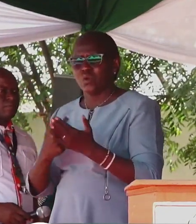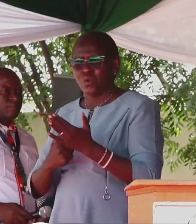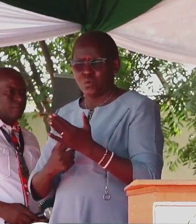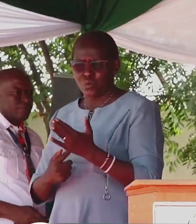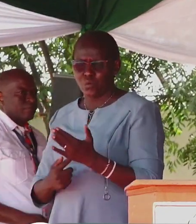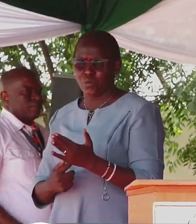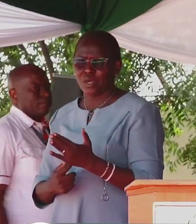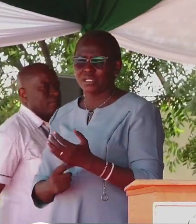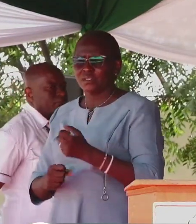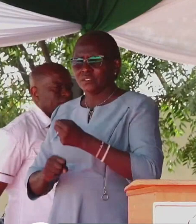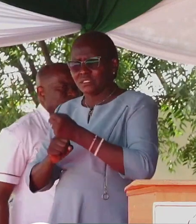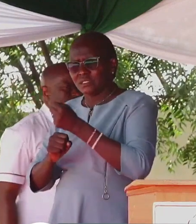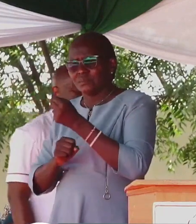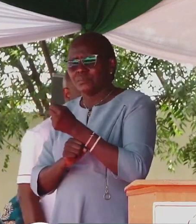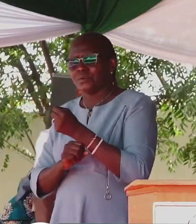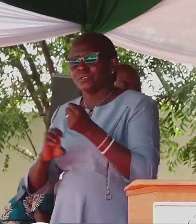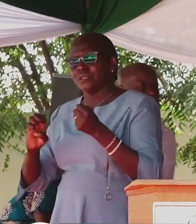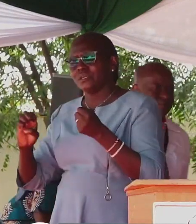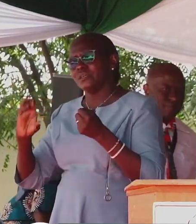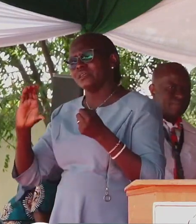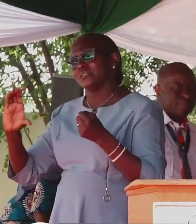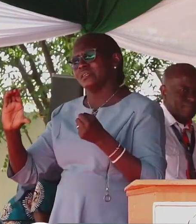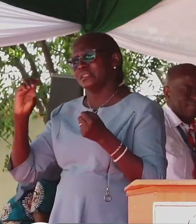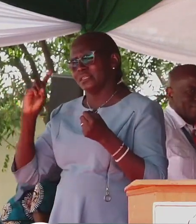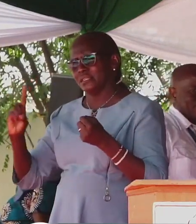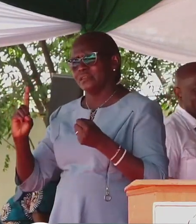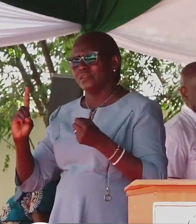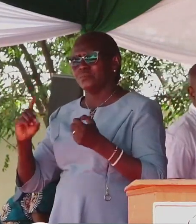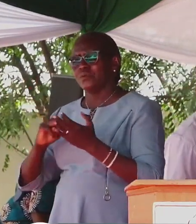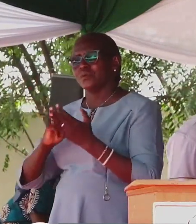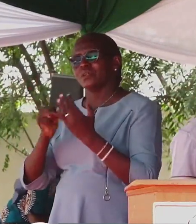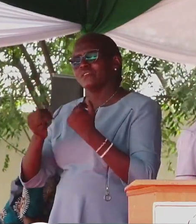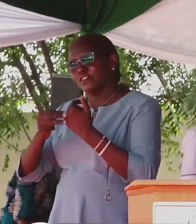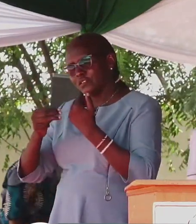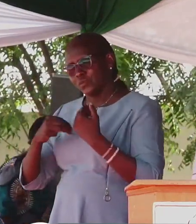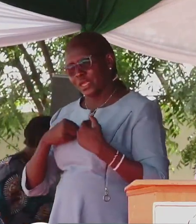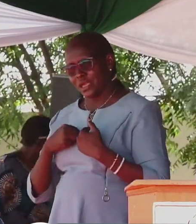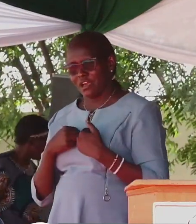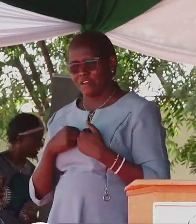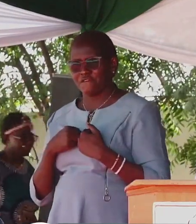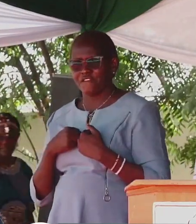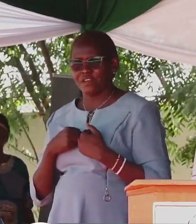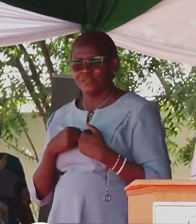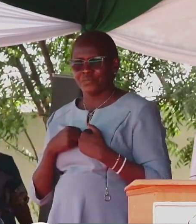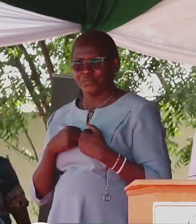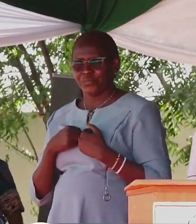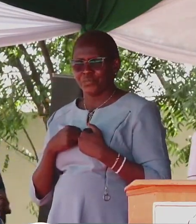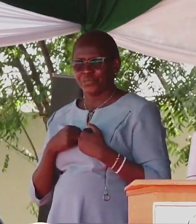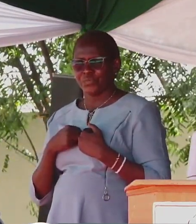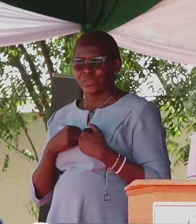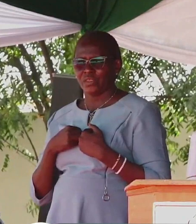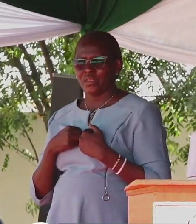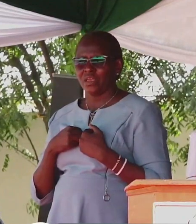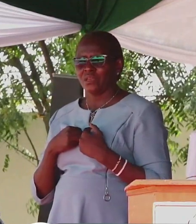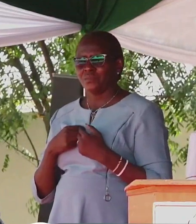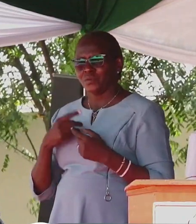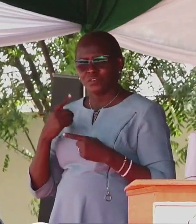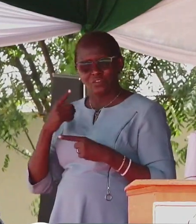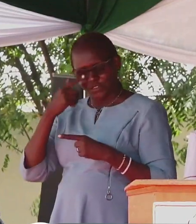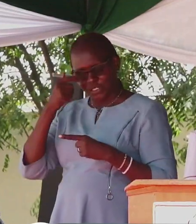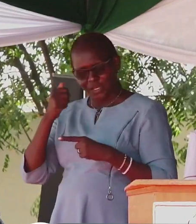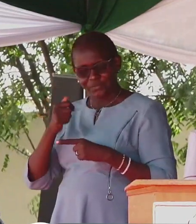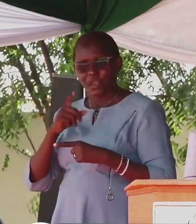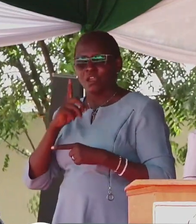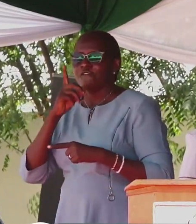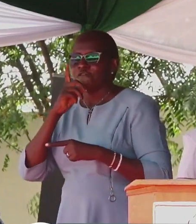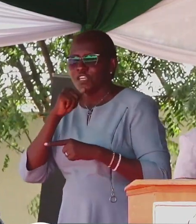support the ECD CPC program that you have. So those will be some of the highlights that we'll have maybe, but because of time, I think I'll get to